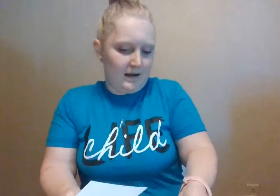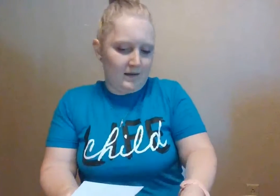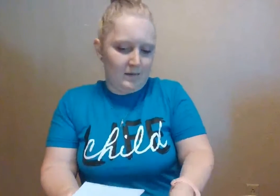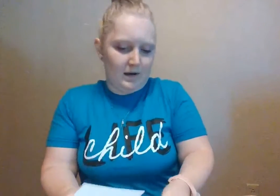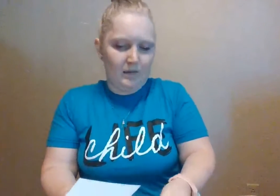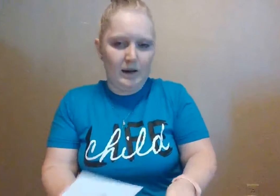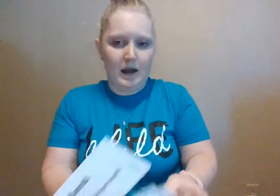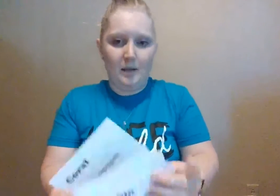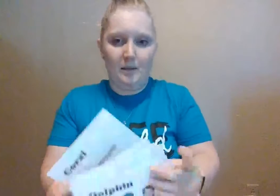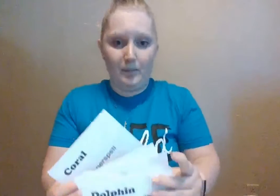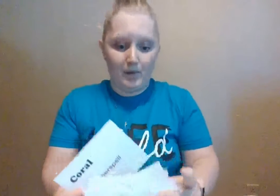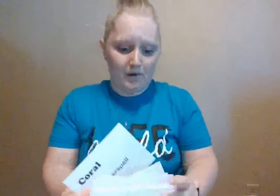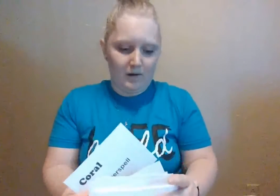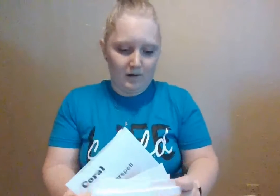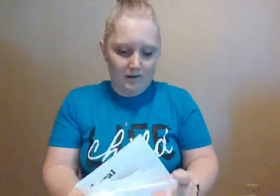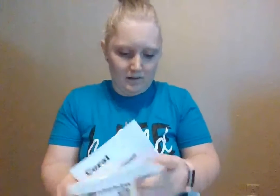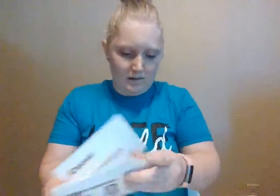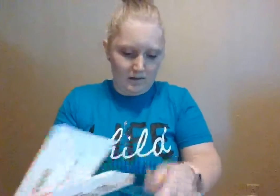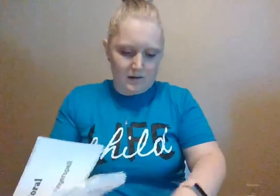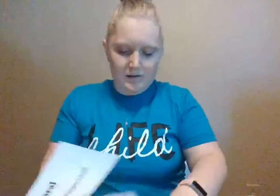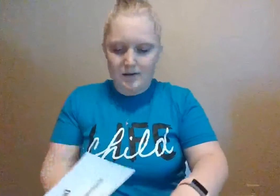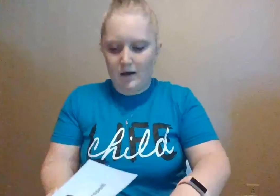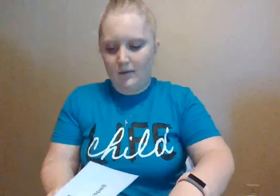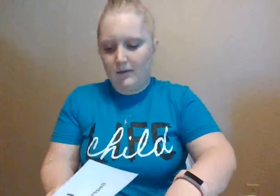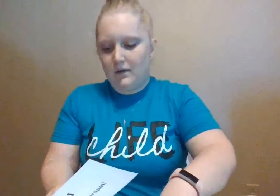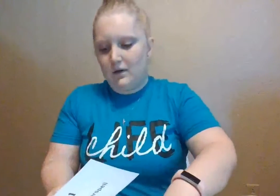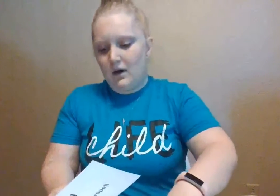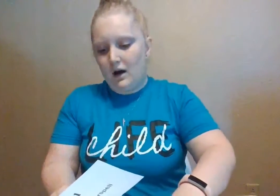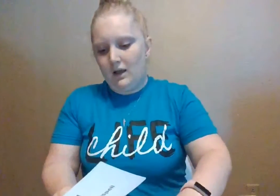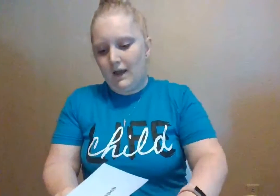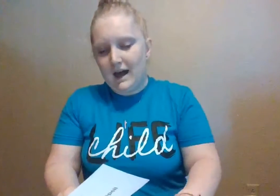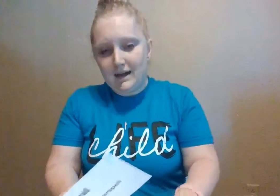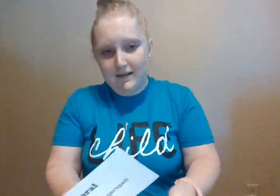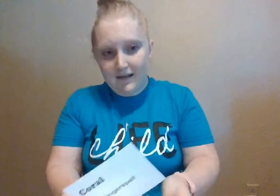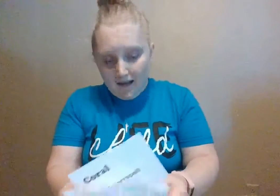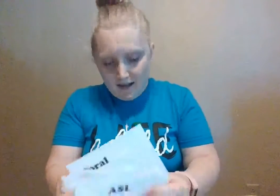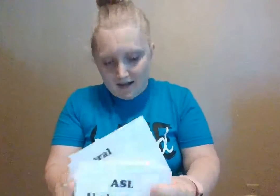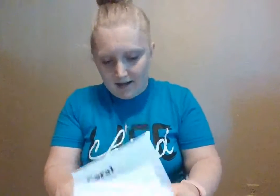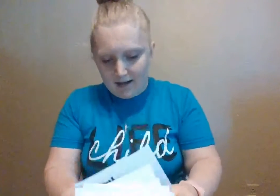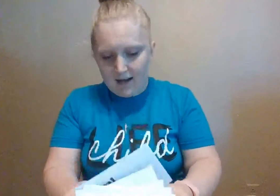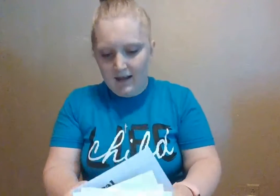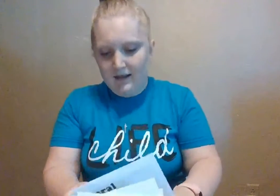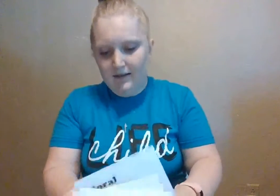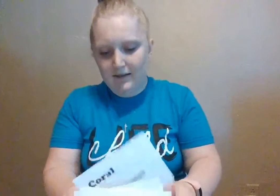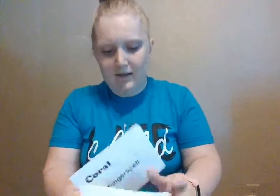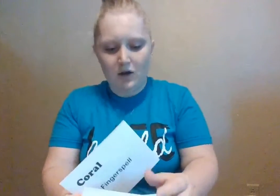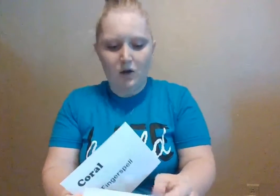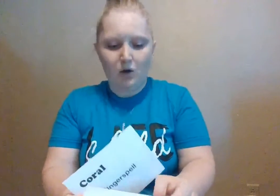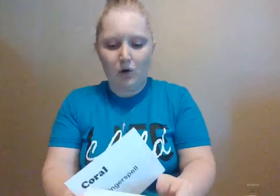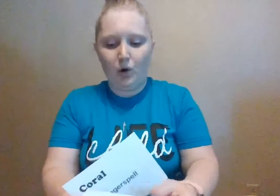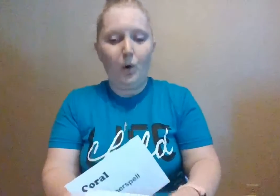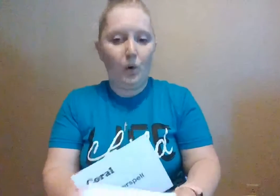then we're going to read a book. So, our last sign is